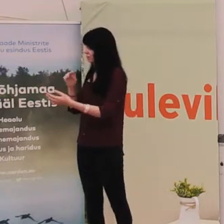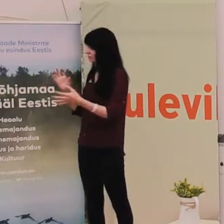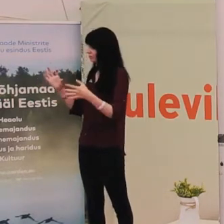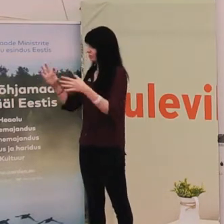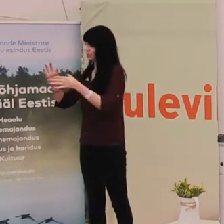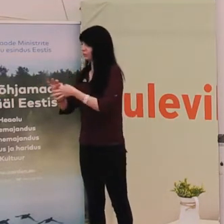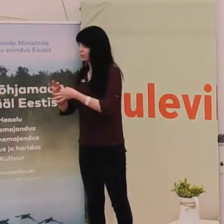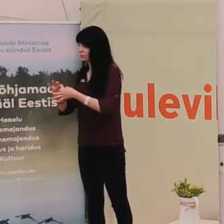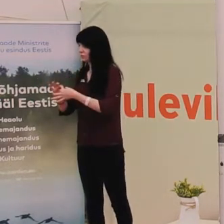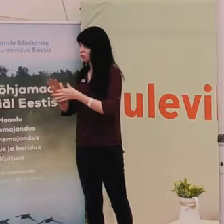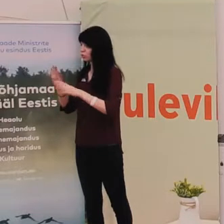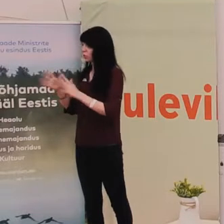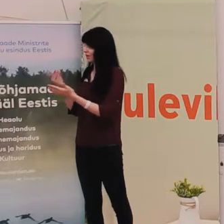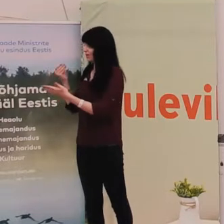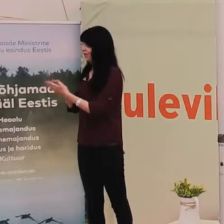be included